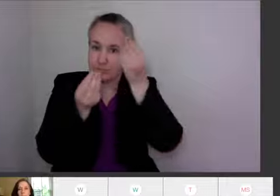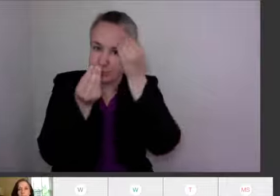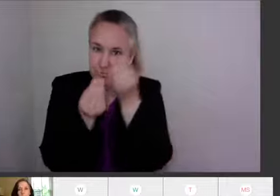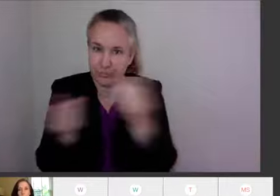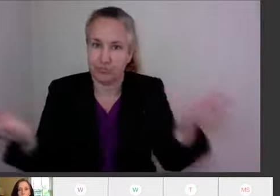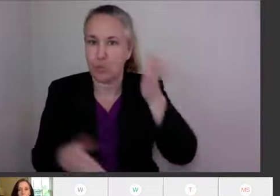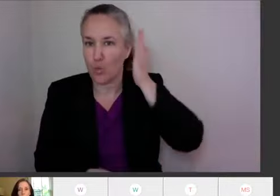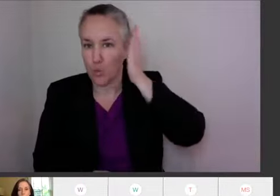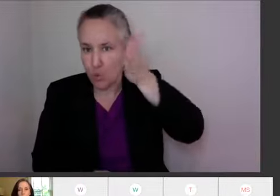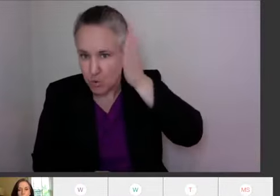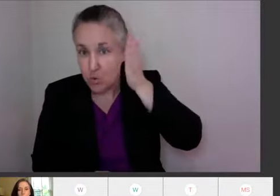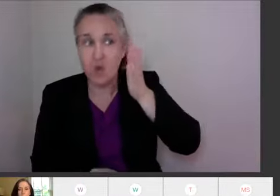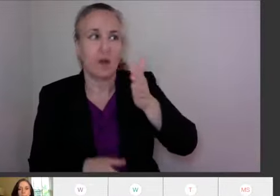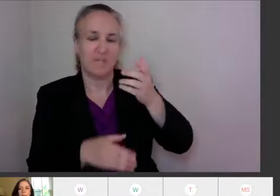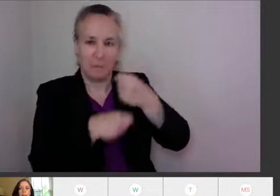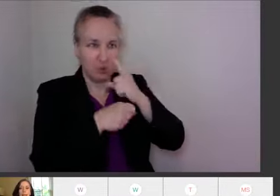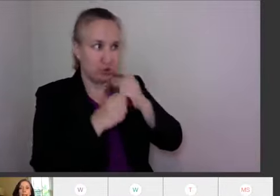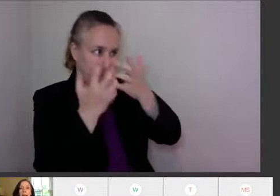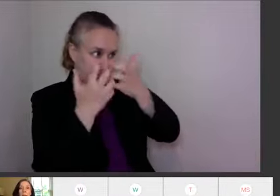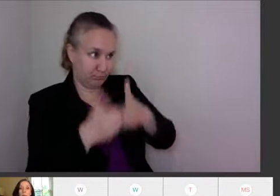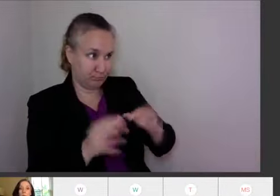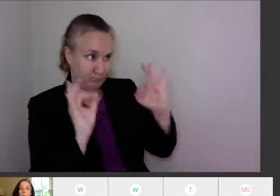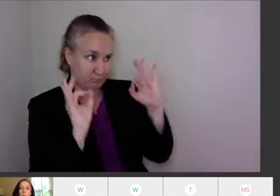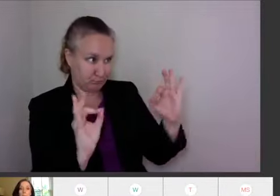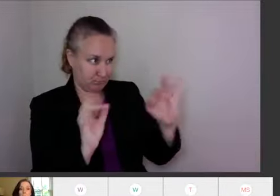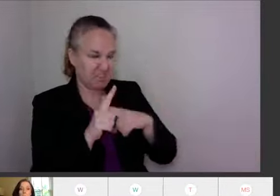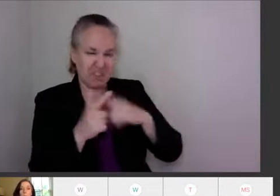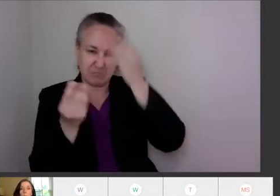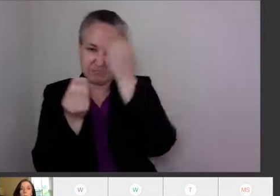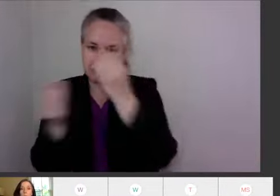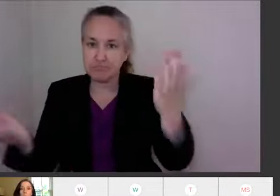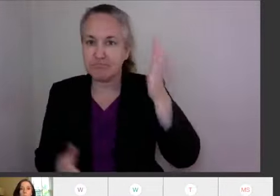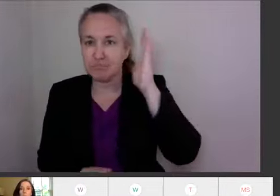soon as it is finalized. Now, as a